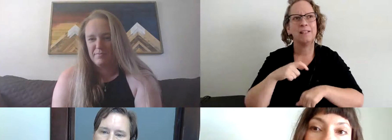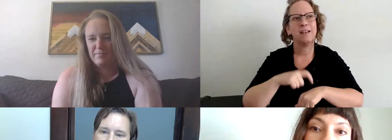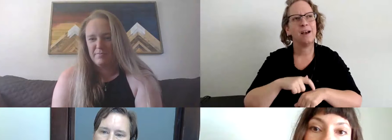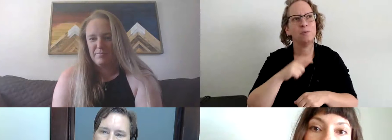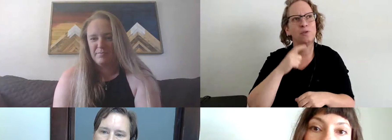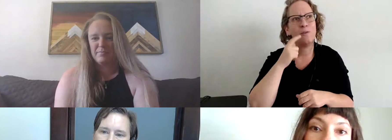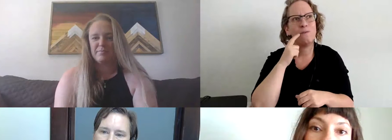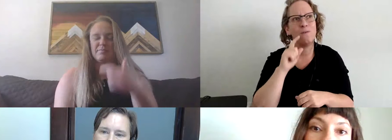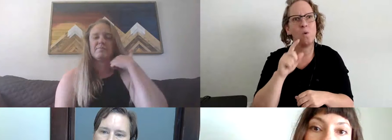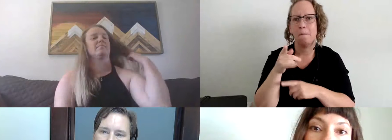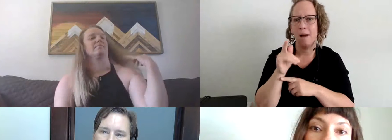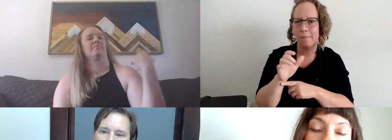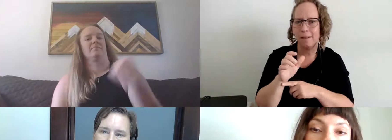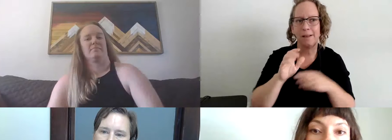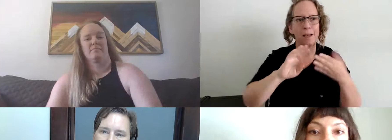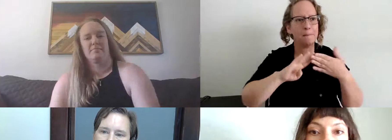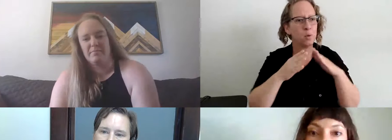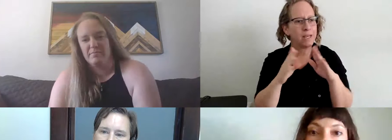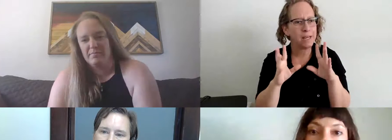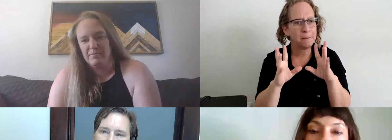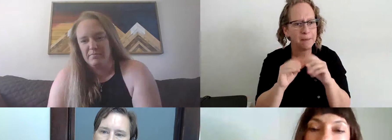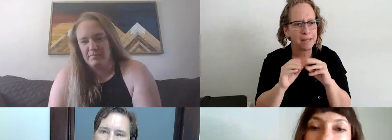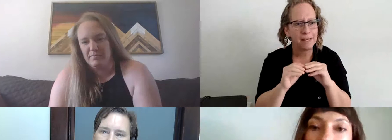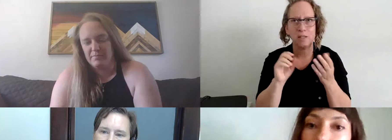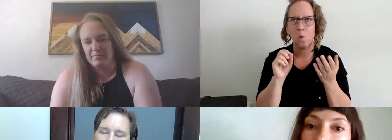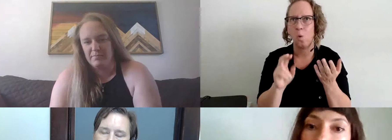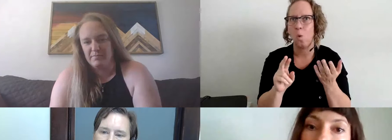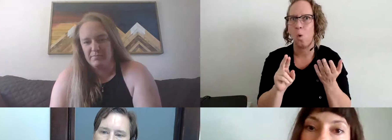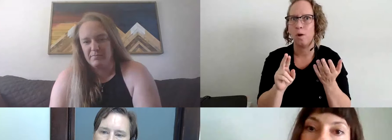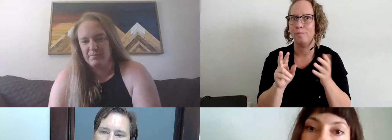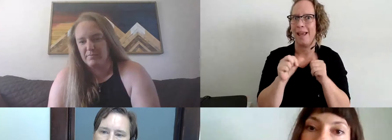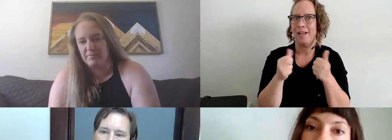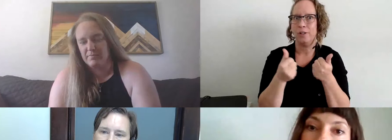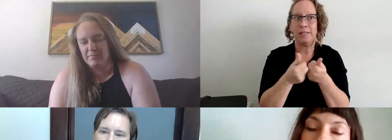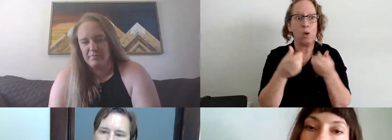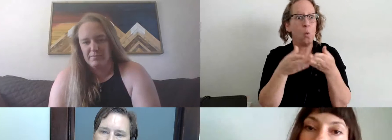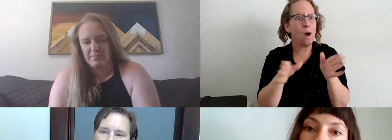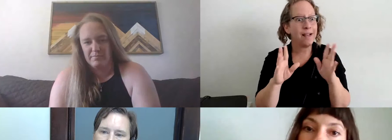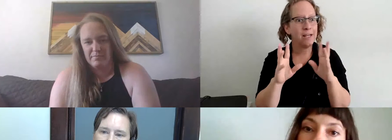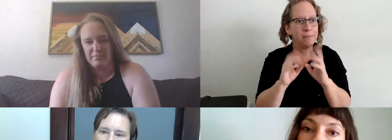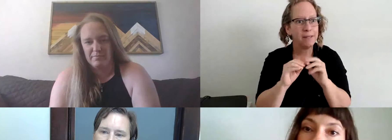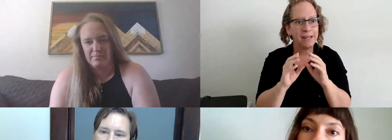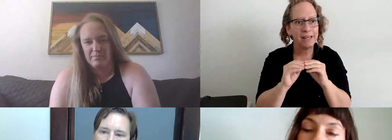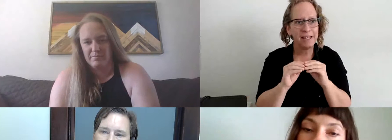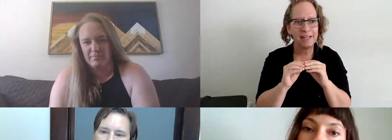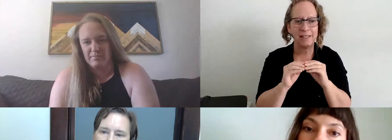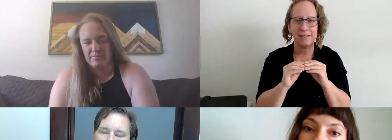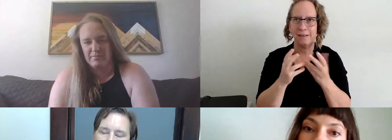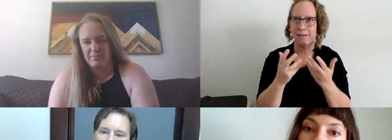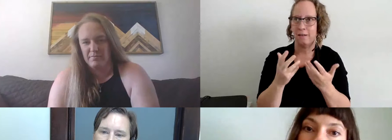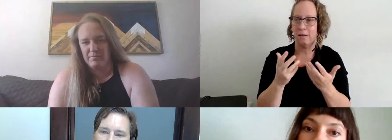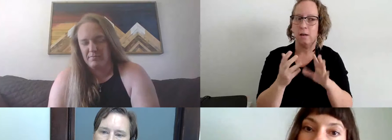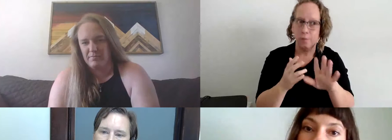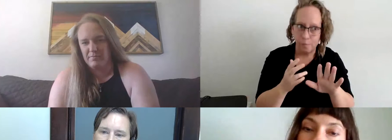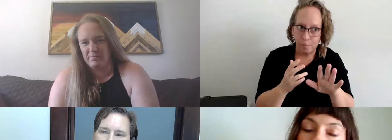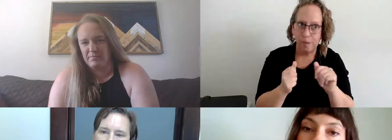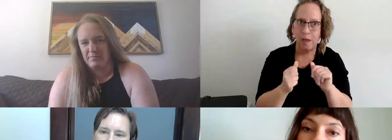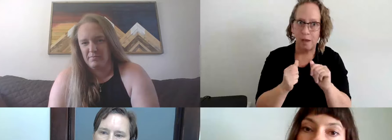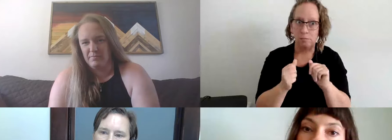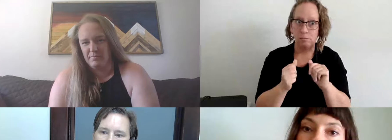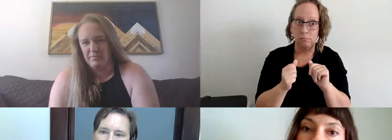for public or community meetings or agency-wide meetings, the likelihood is, it is